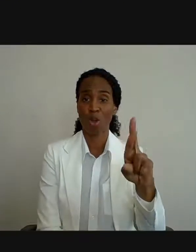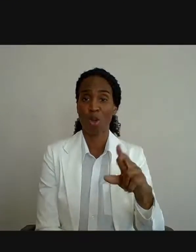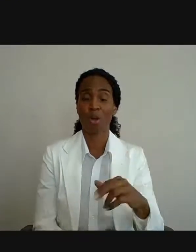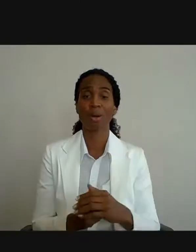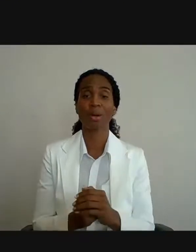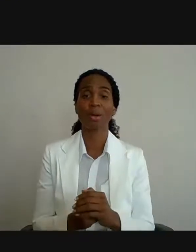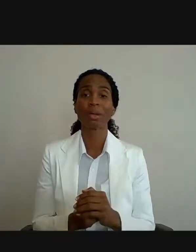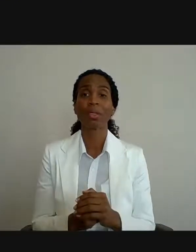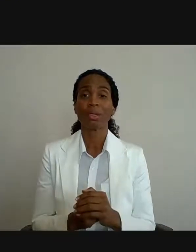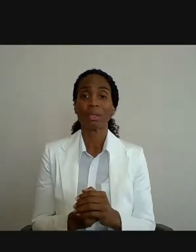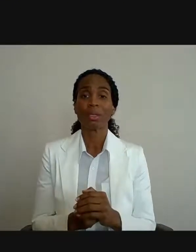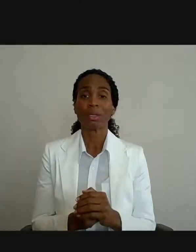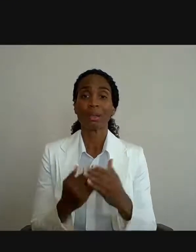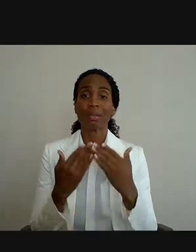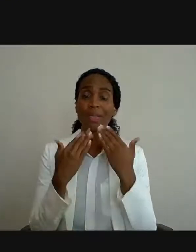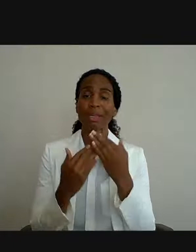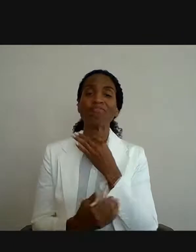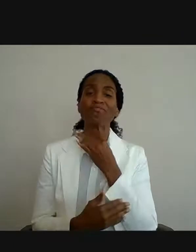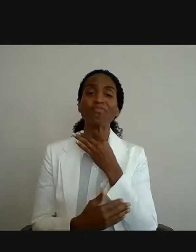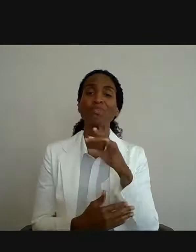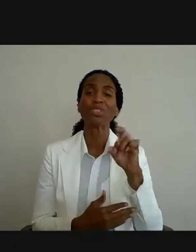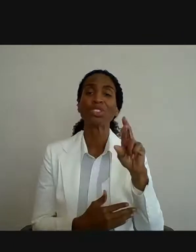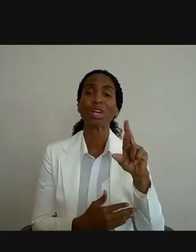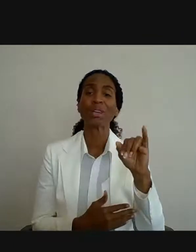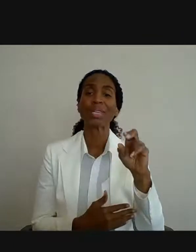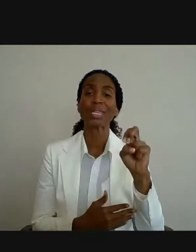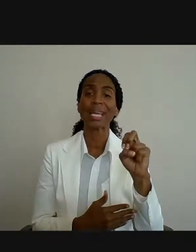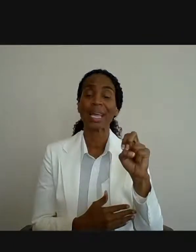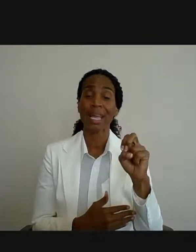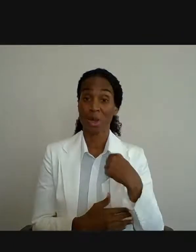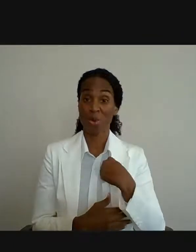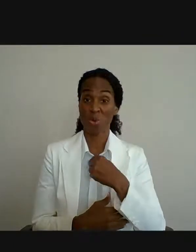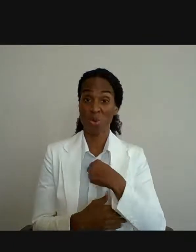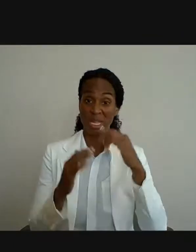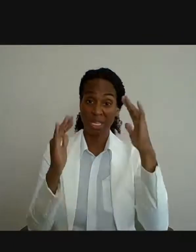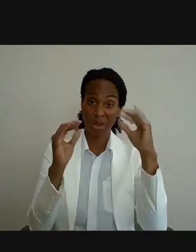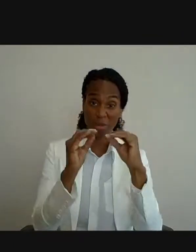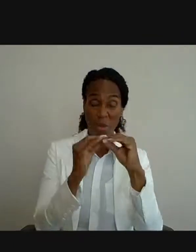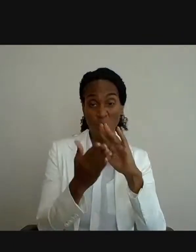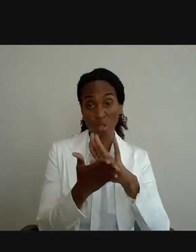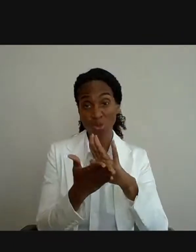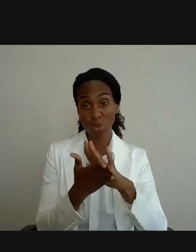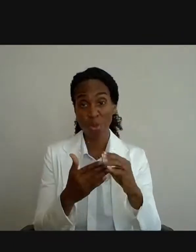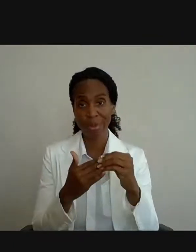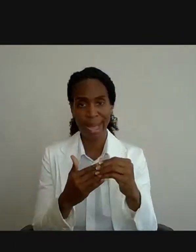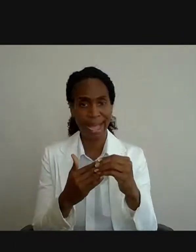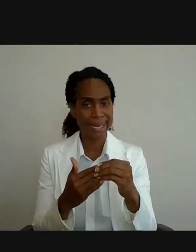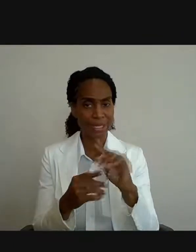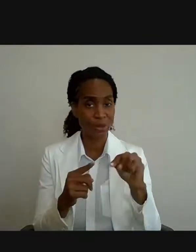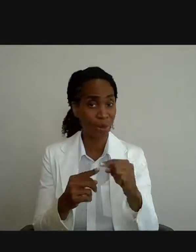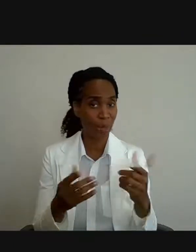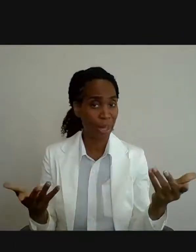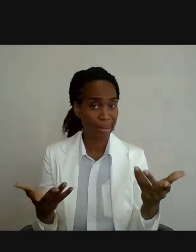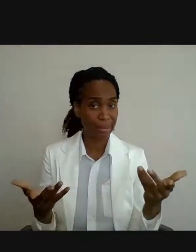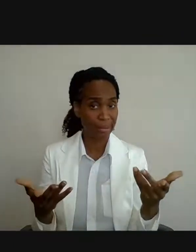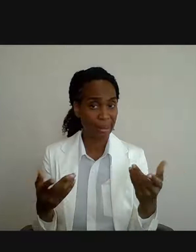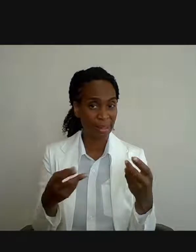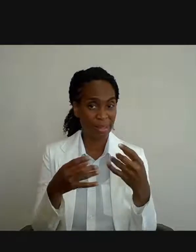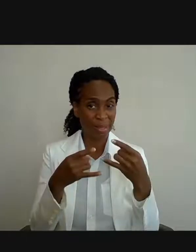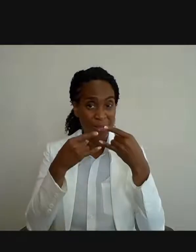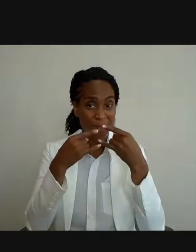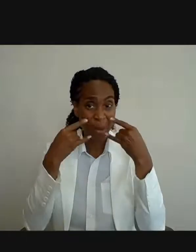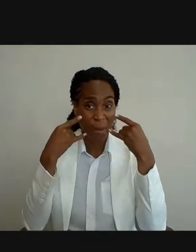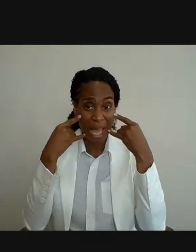Thank you. I'm just wondering, Dr. Caine, when we can expect to get some more school guidance. As you know, the mask mandate